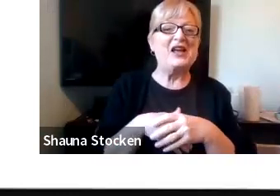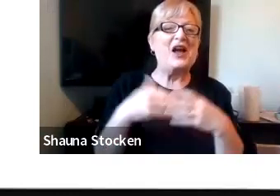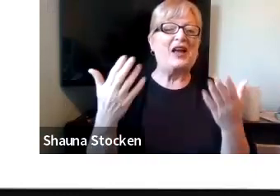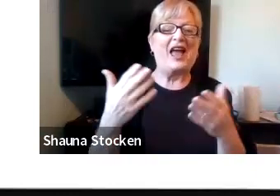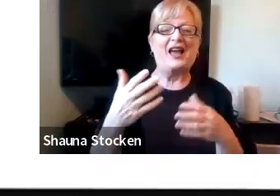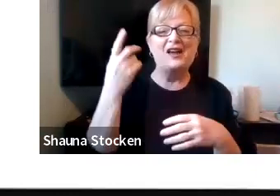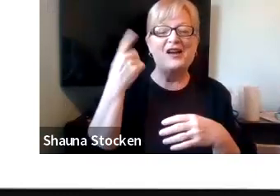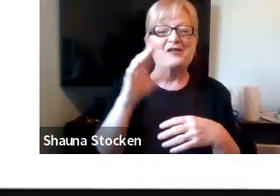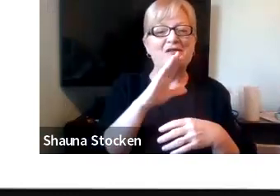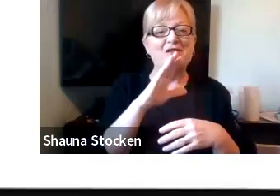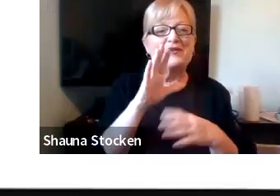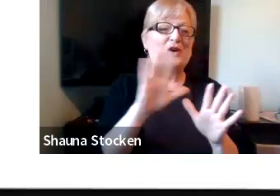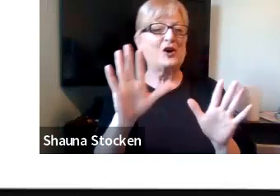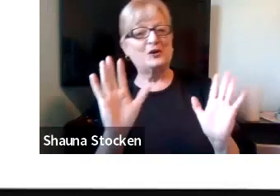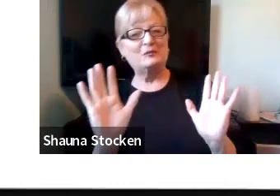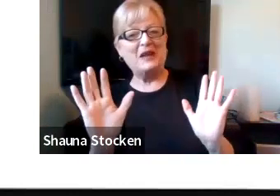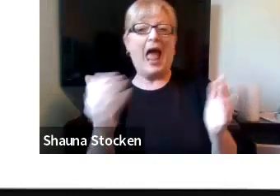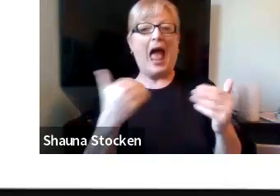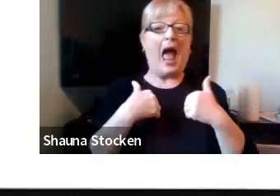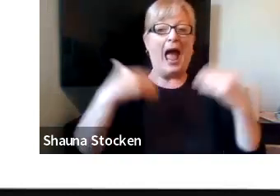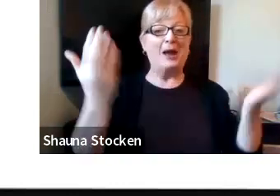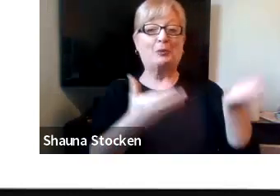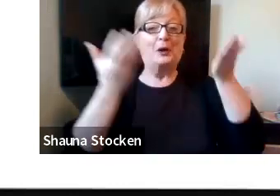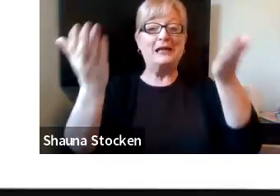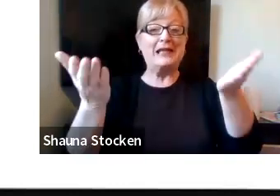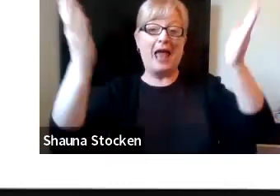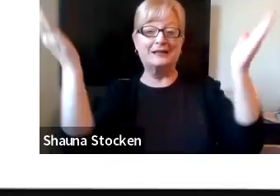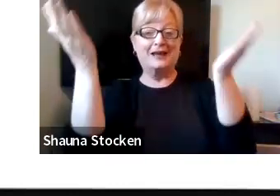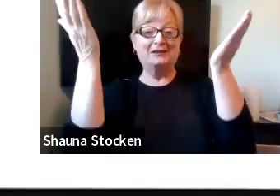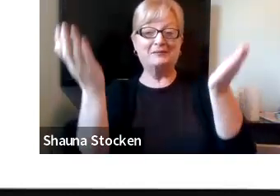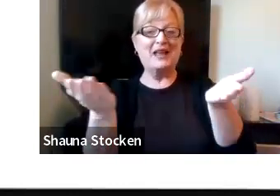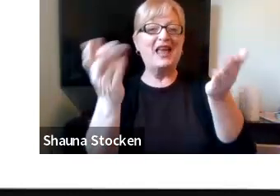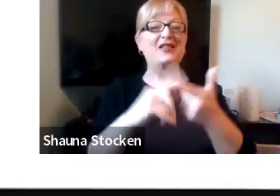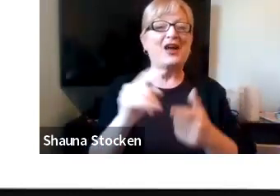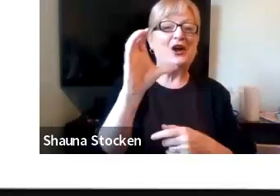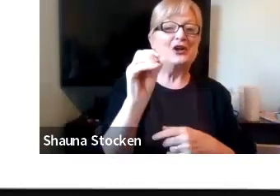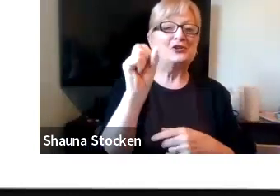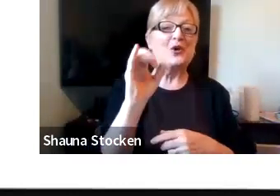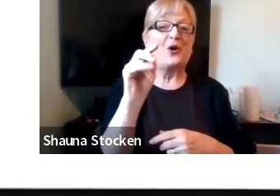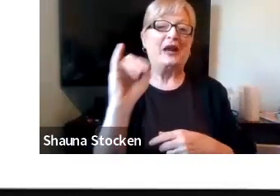your consideration, I present the Consori oven.